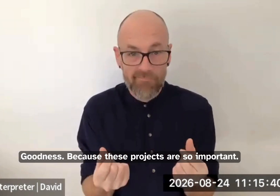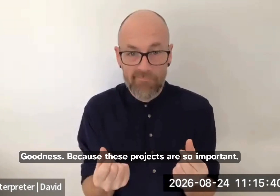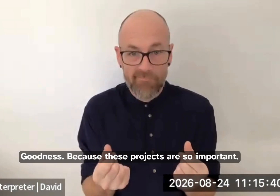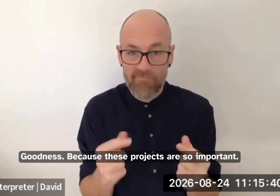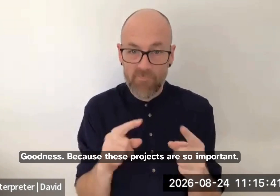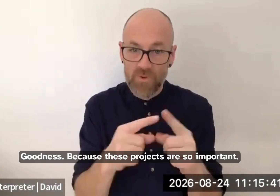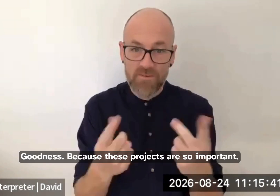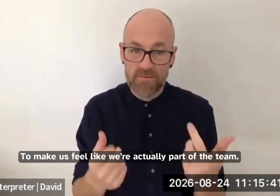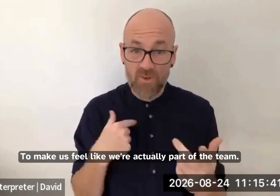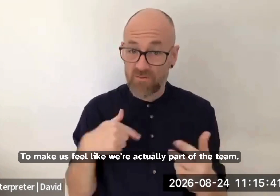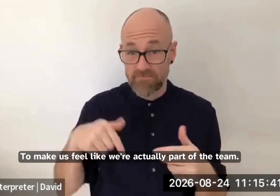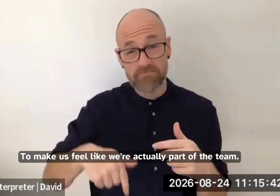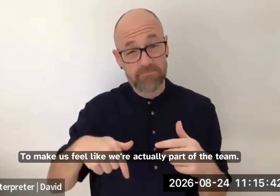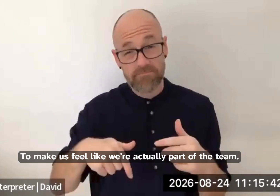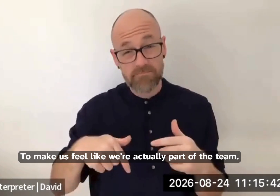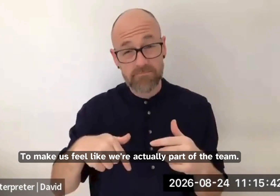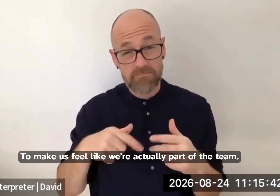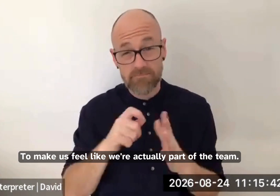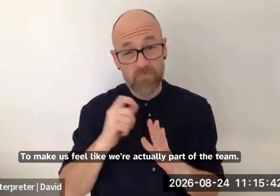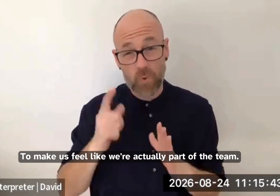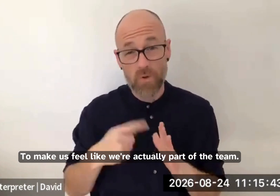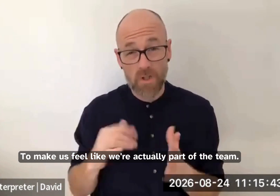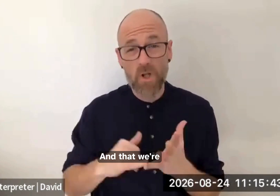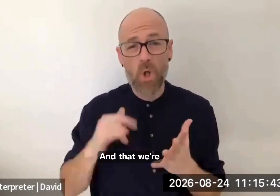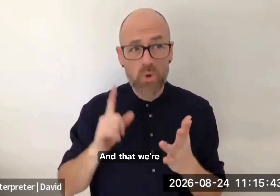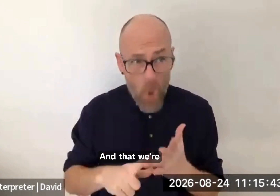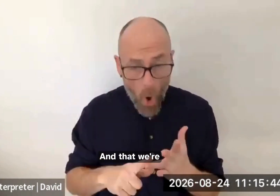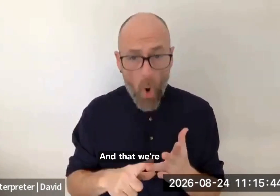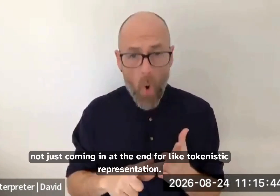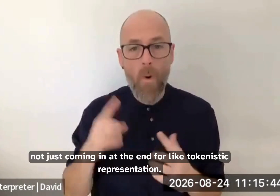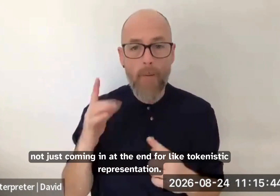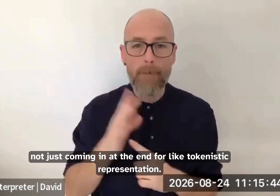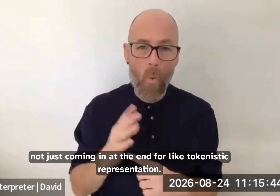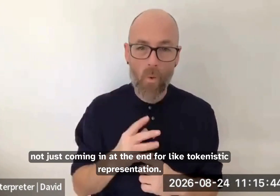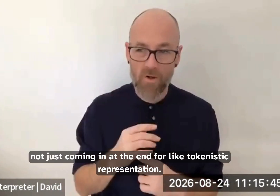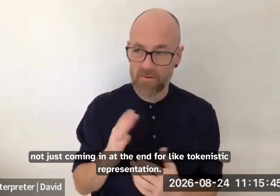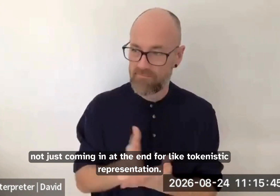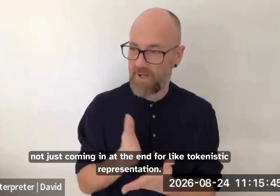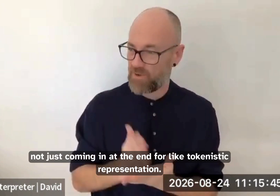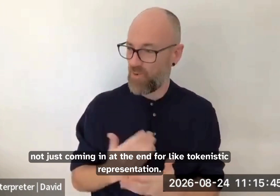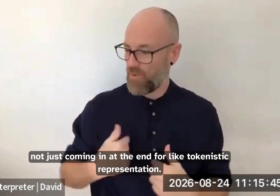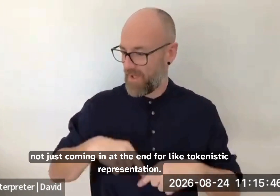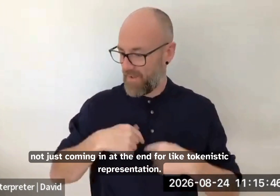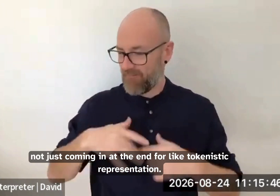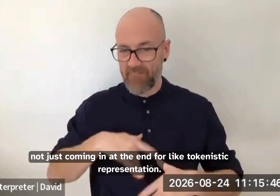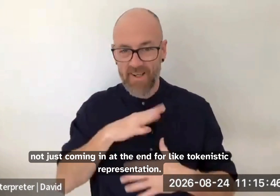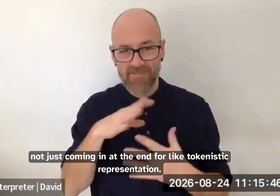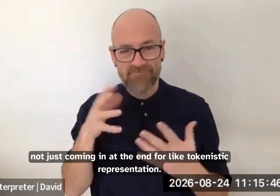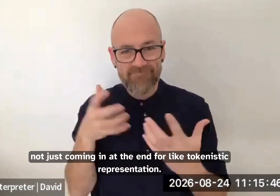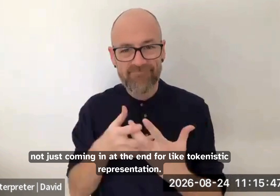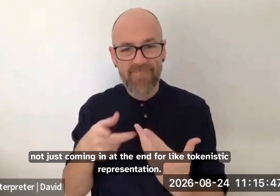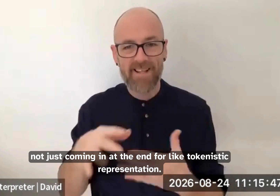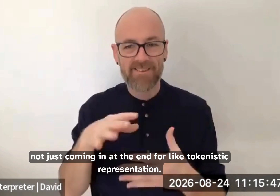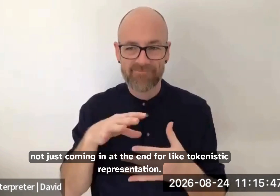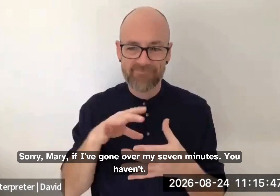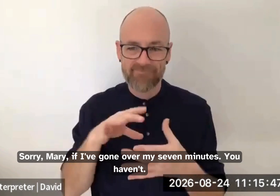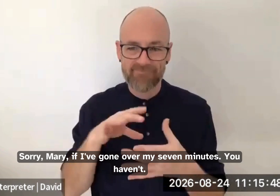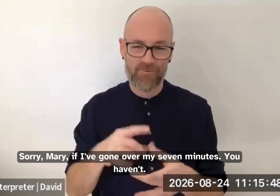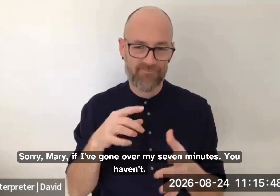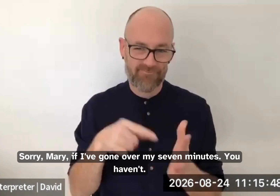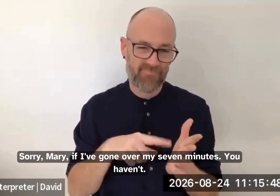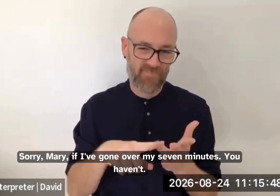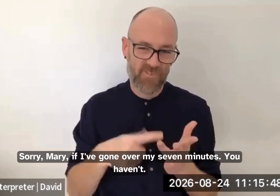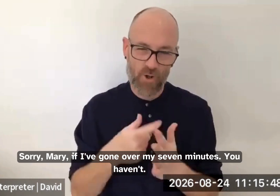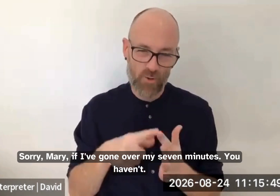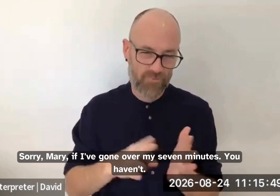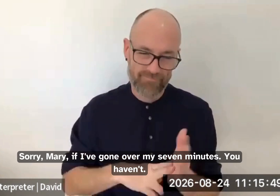these projects are so important to make us feel like we're actually part of the team and that we're not just coming in at the end for like tokenistic representation.